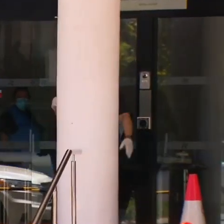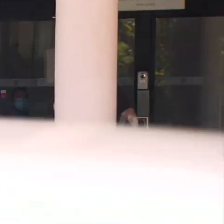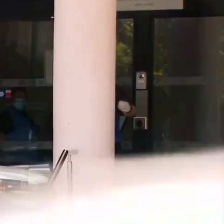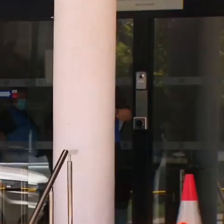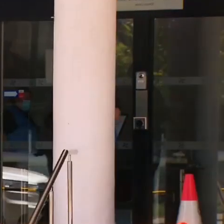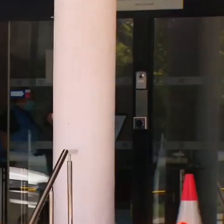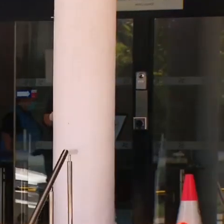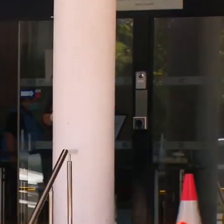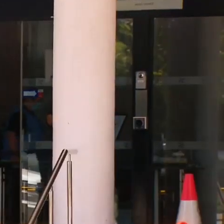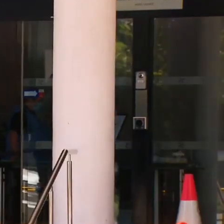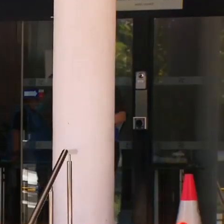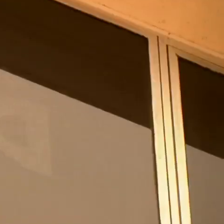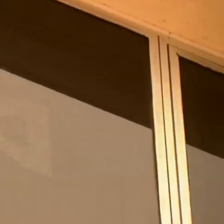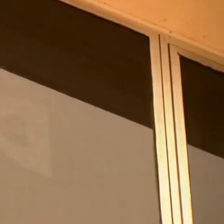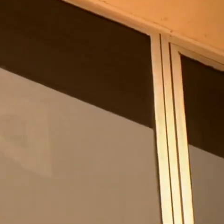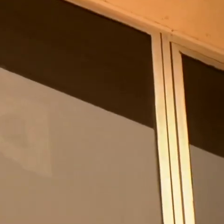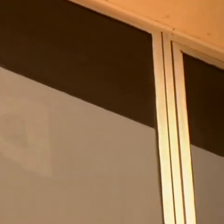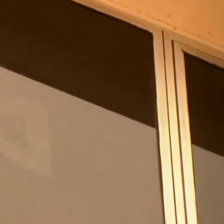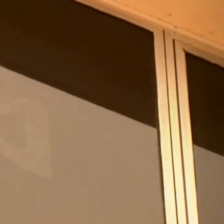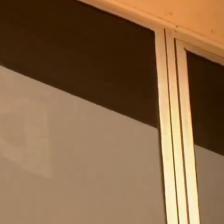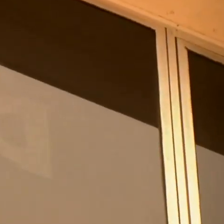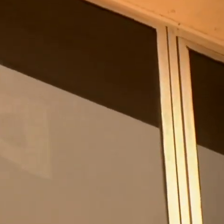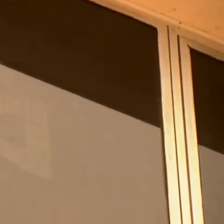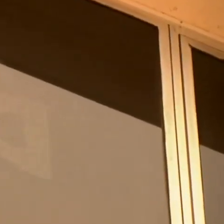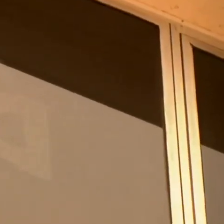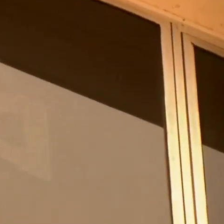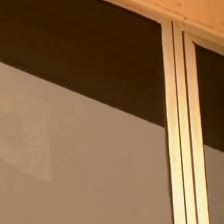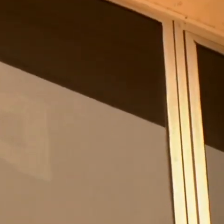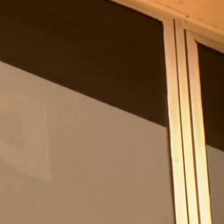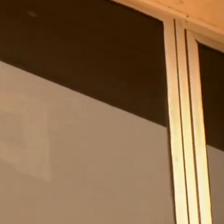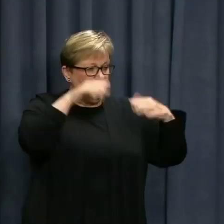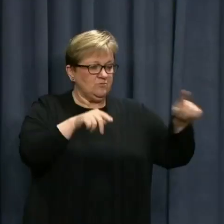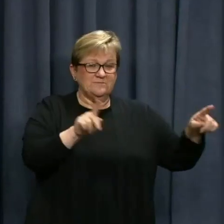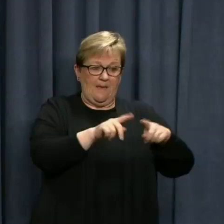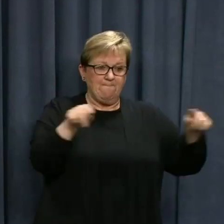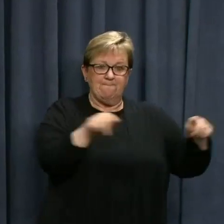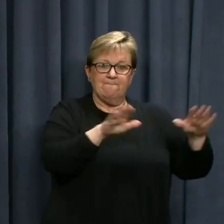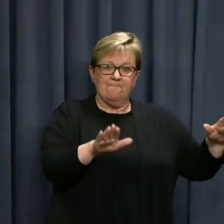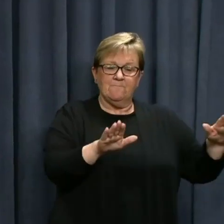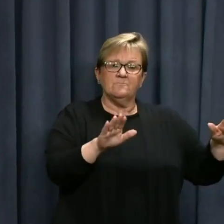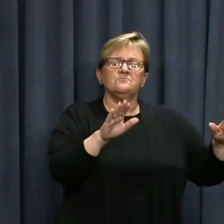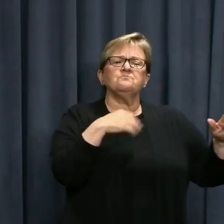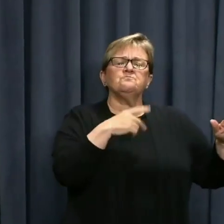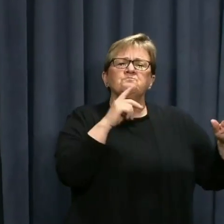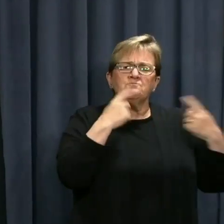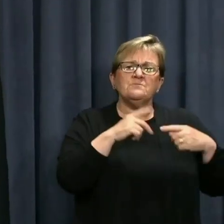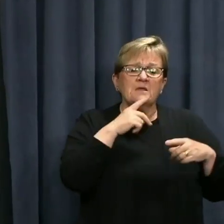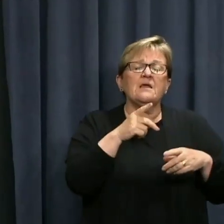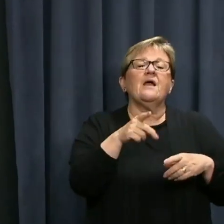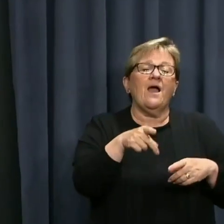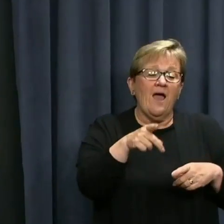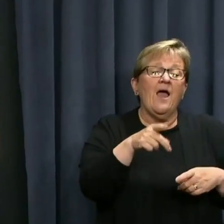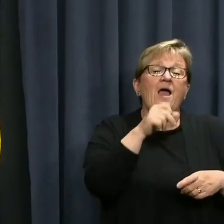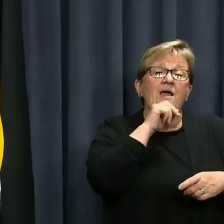infectious UK strain of the virus from a guest in quarantine at the Four Point Sheraton. We are advised the guard did deliver